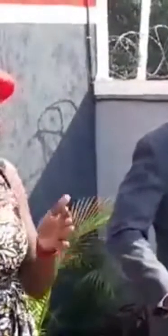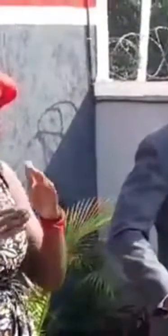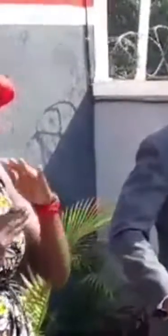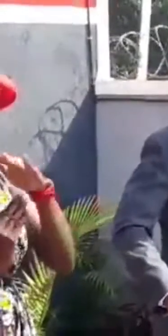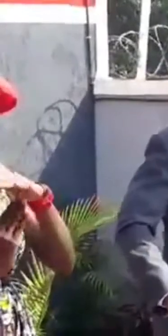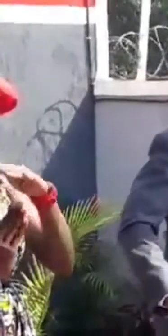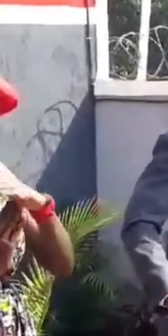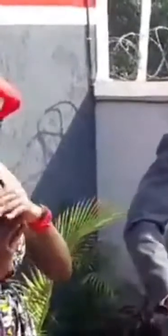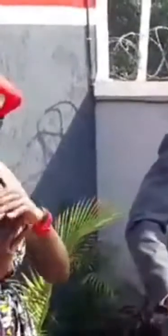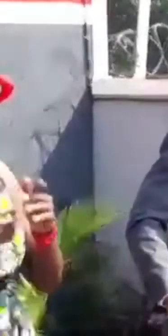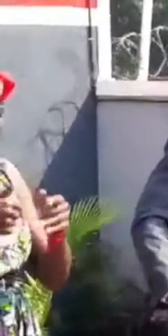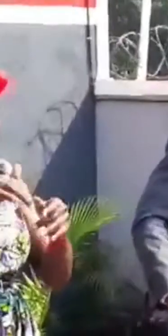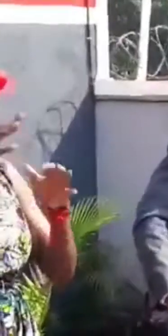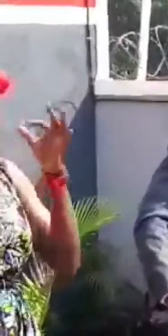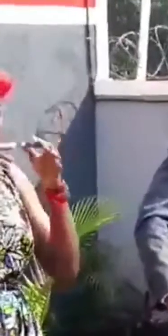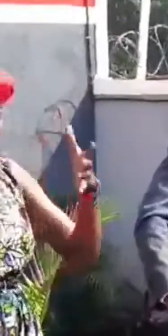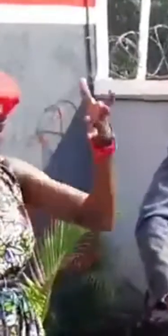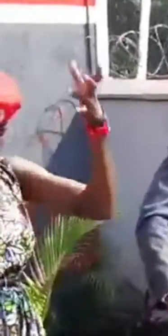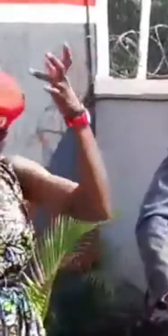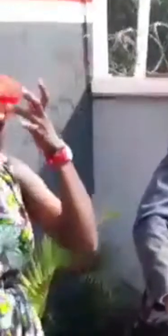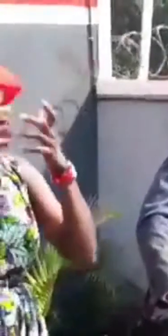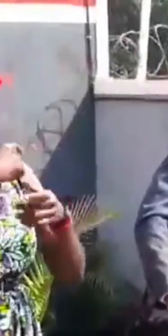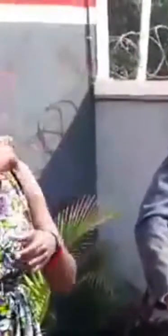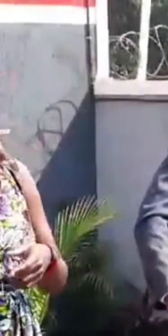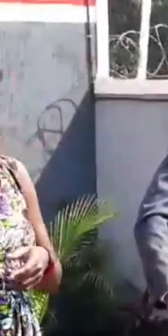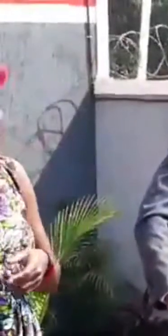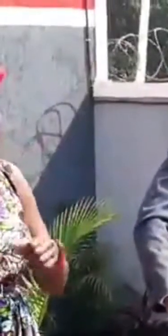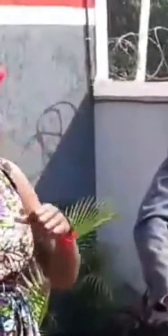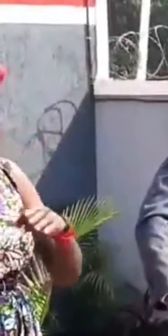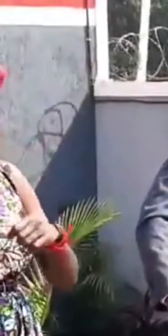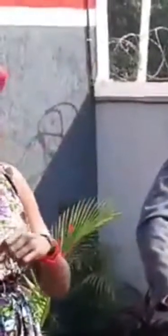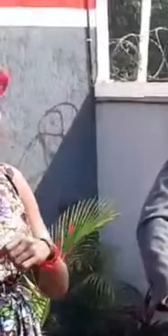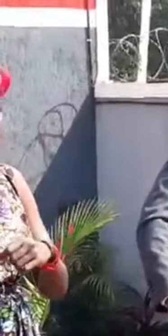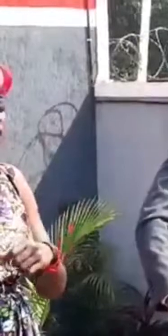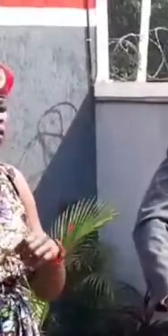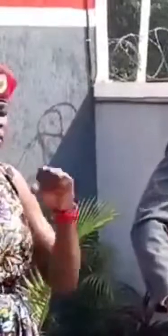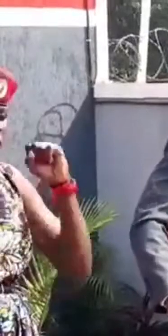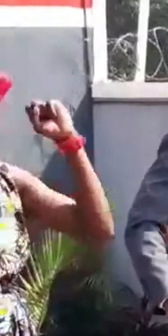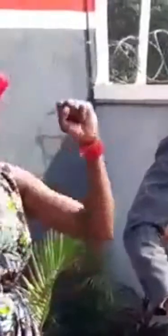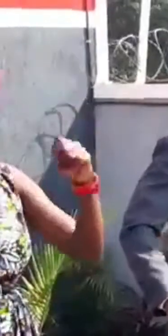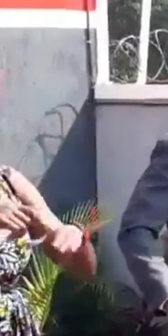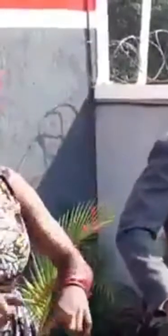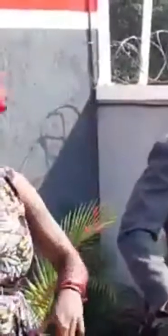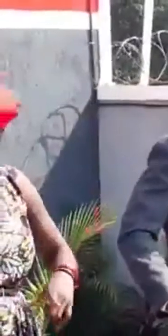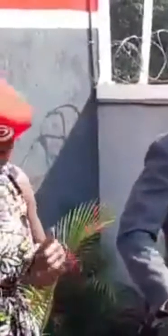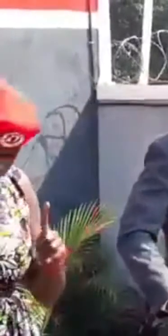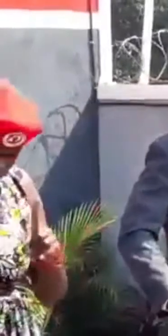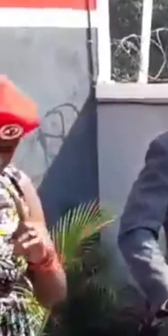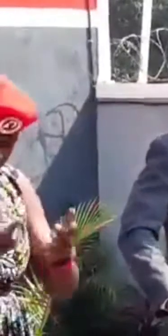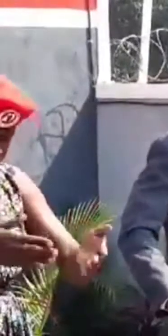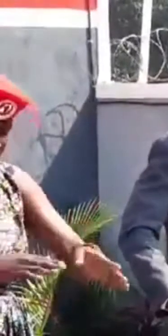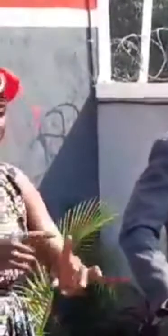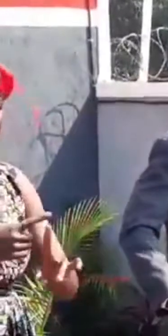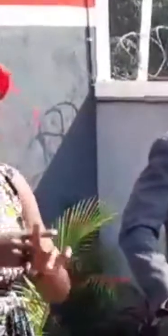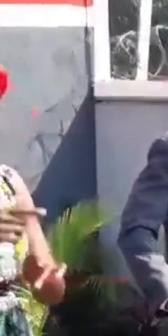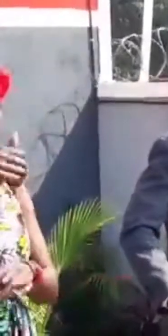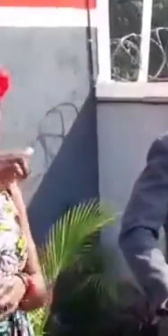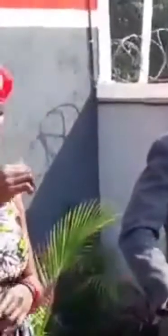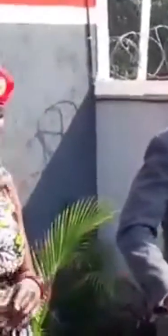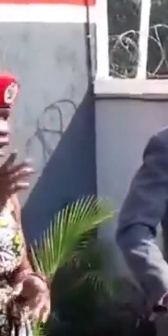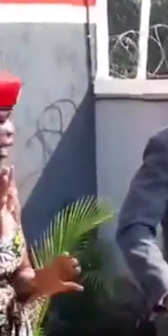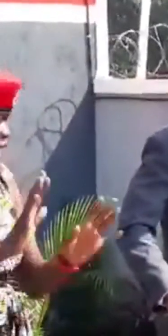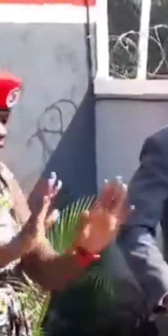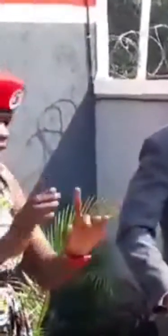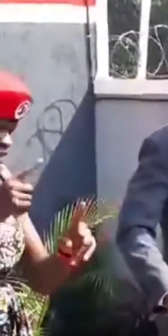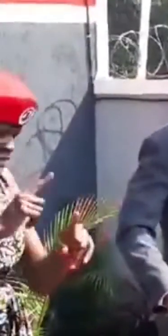himself president for life, it began as a joke. In fact, he initially dismissed it. He denied it in the